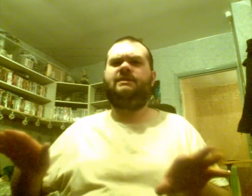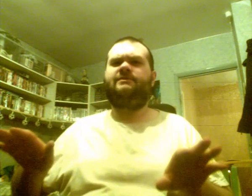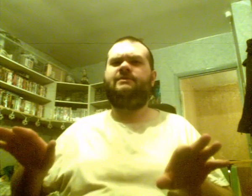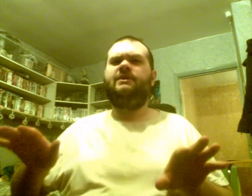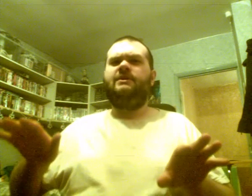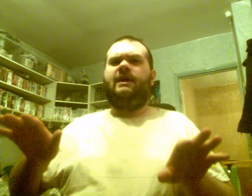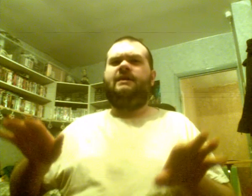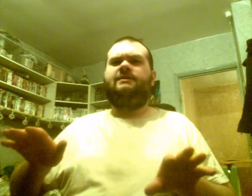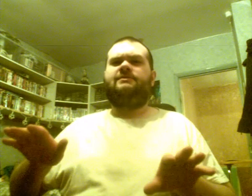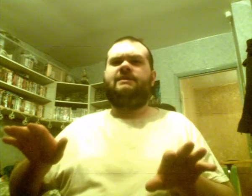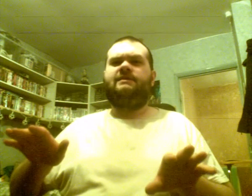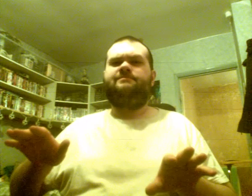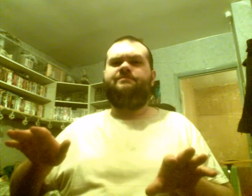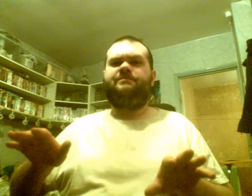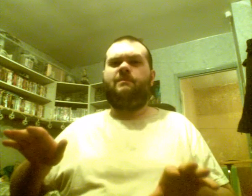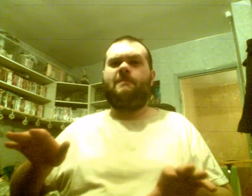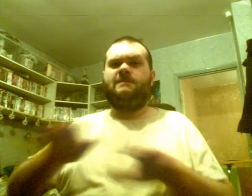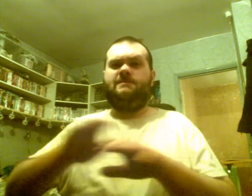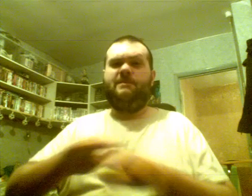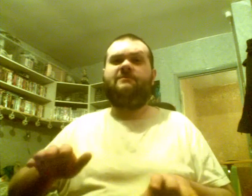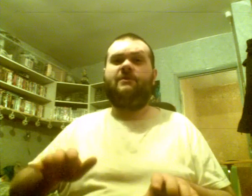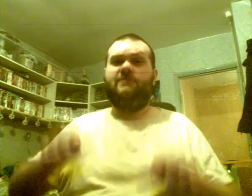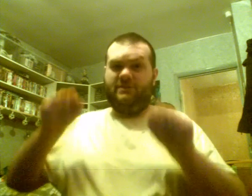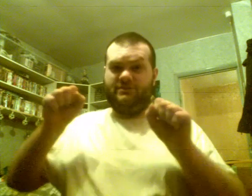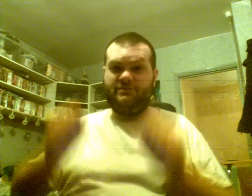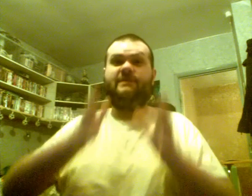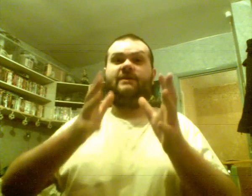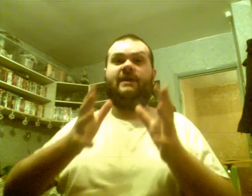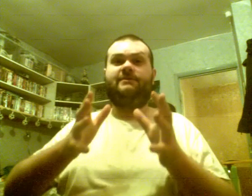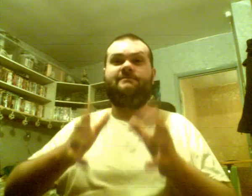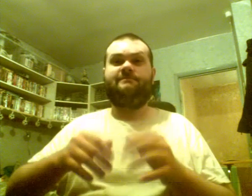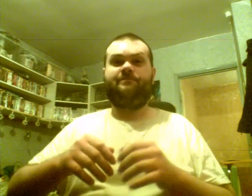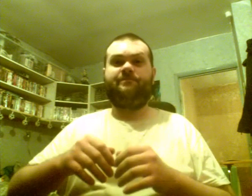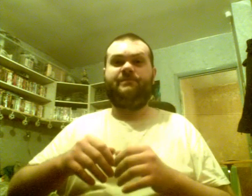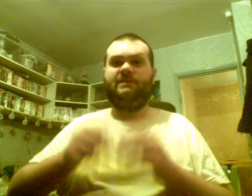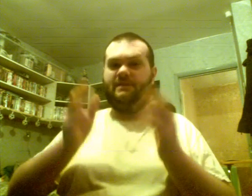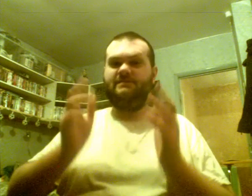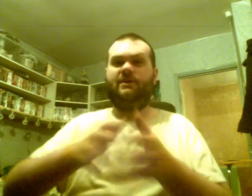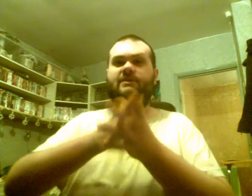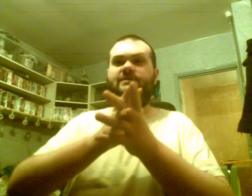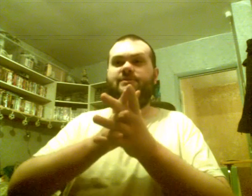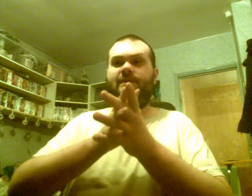different idea altogether. It's a big fork that you shove in the ground. It's a gardening tool, that